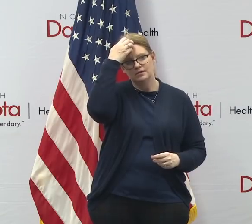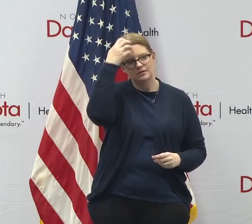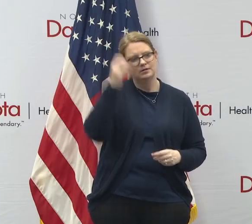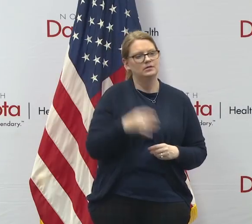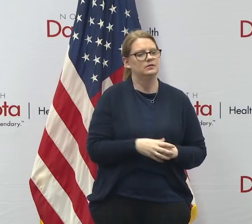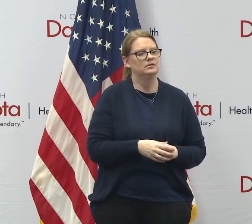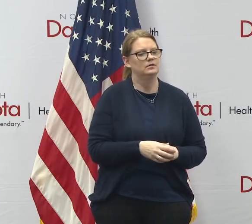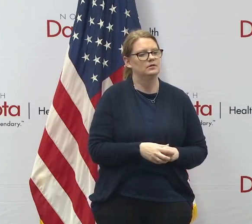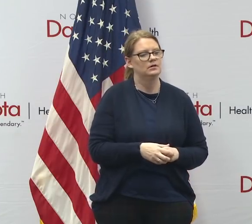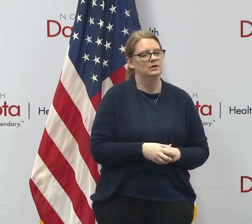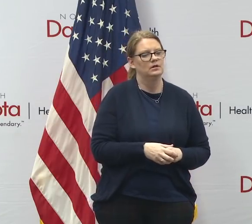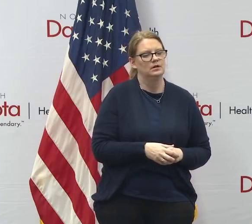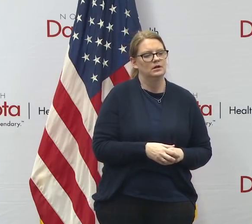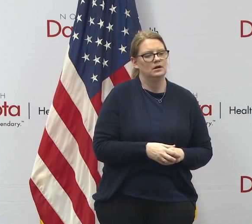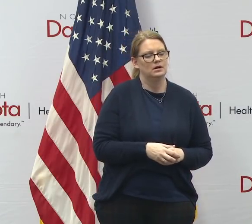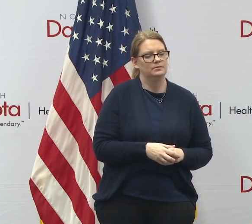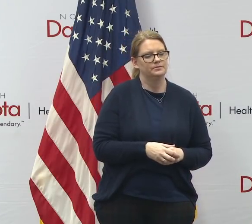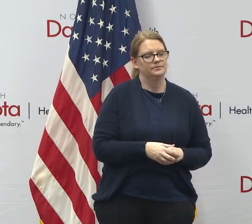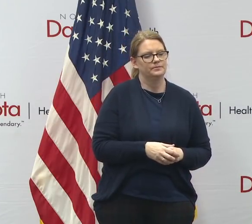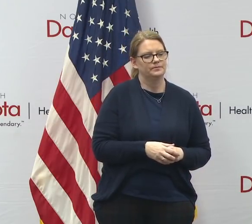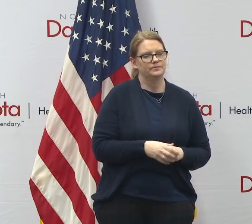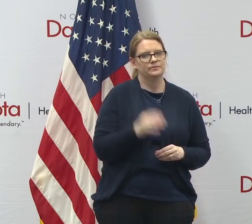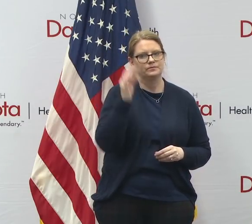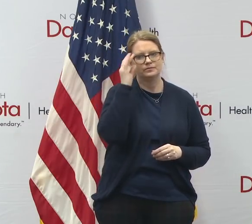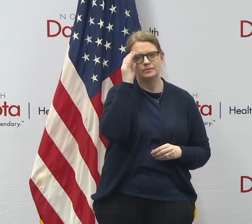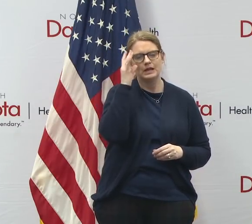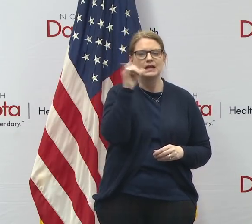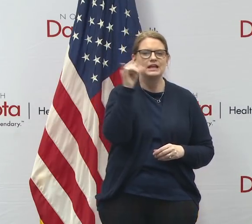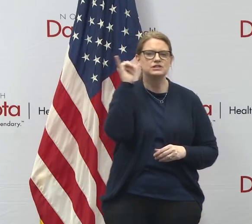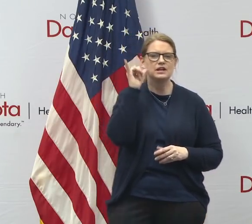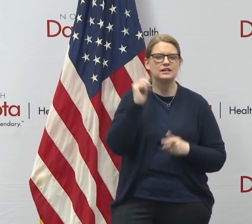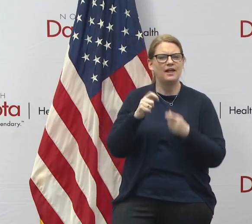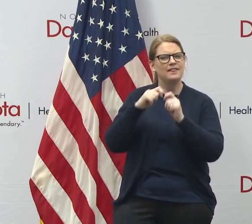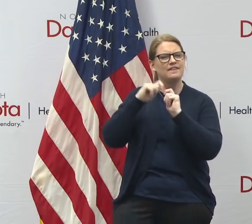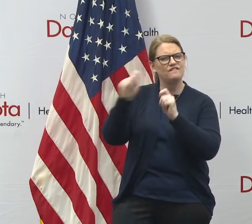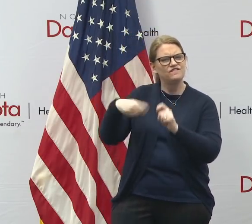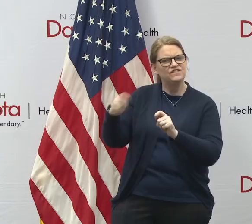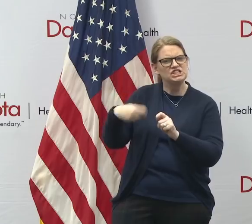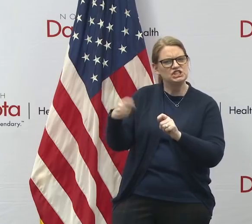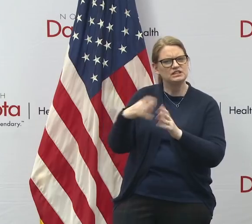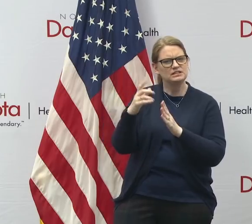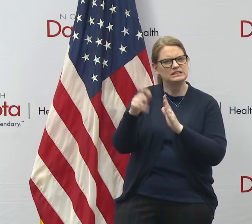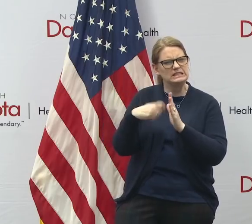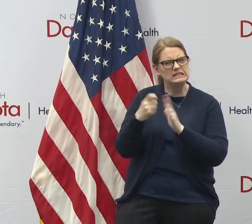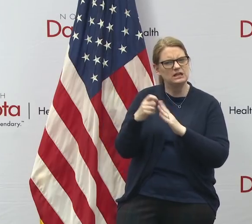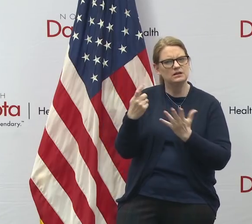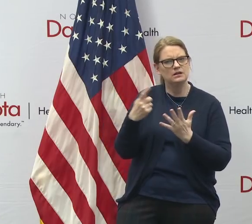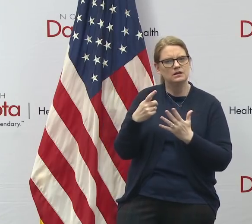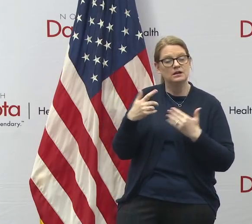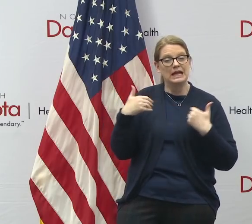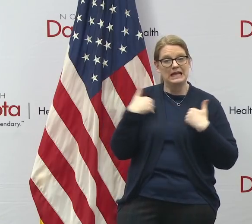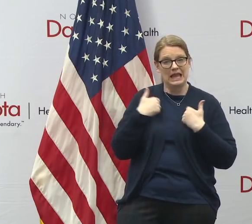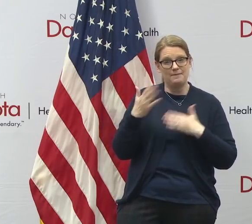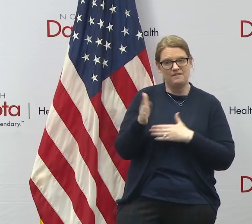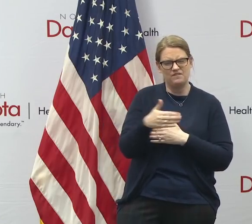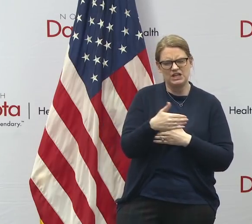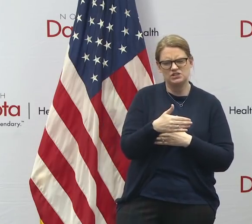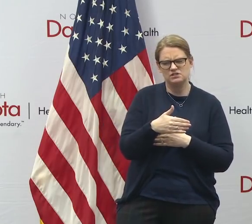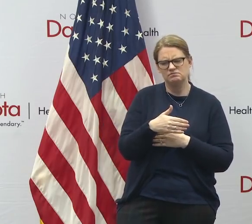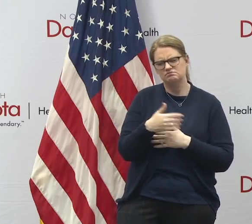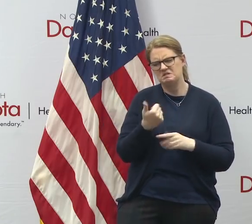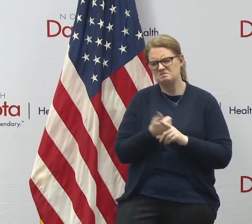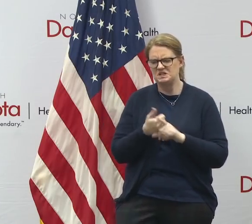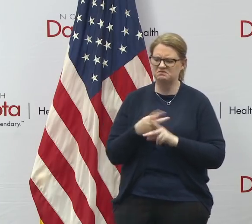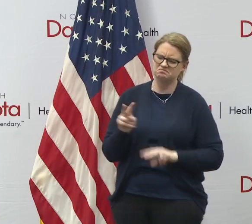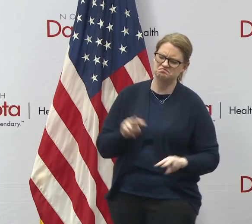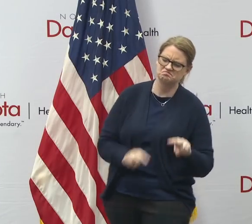Yesterday we had a question about the fishing opener, and the answer coming back from Game and Fish, who's evaluated what's going on in